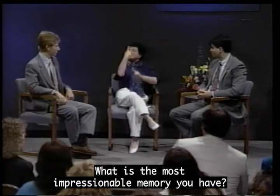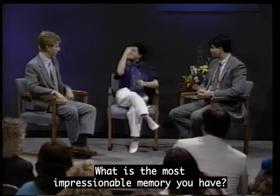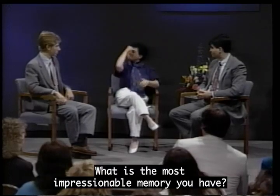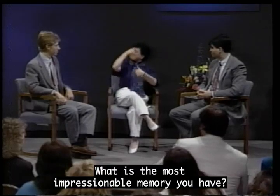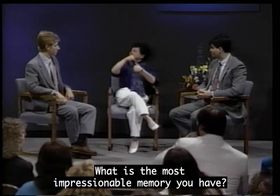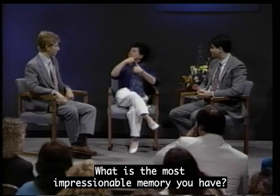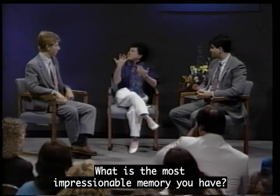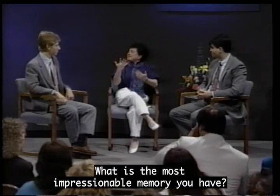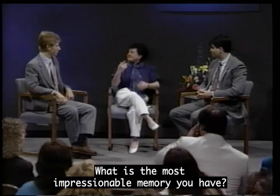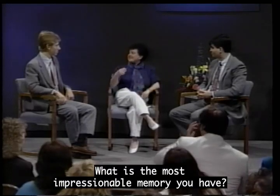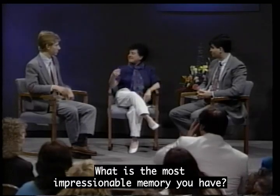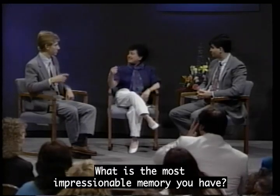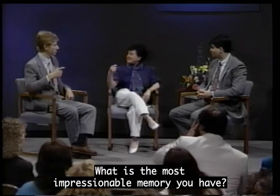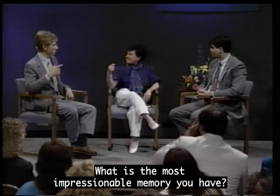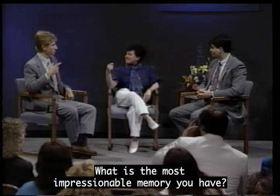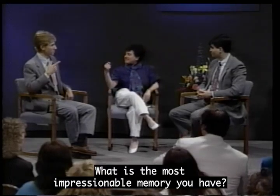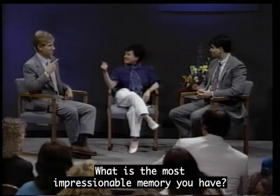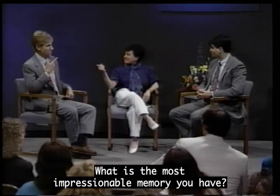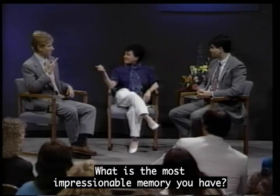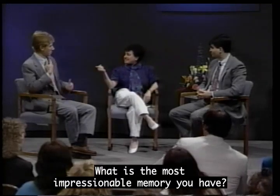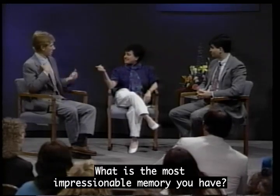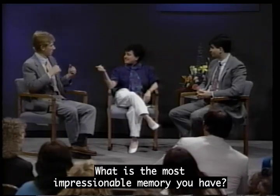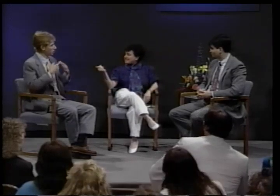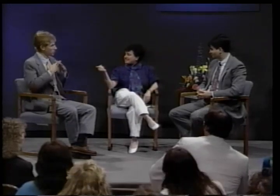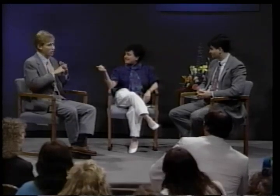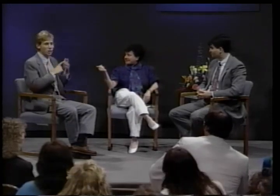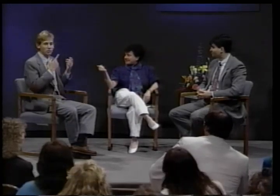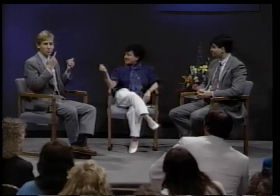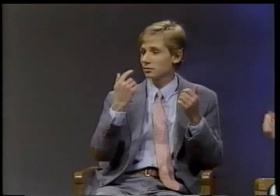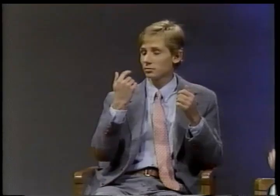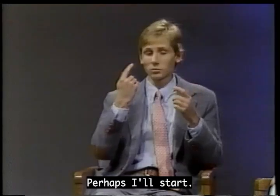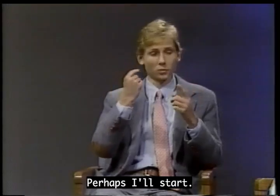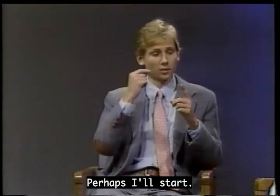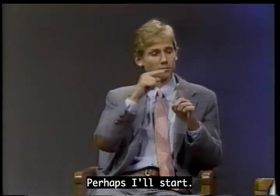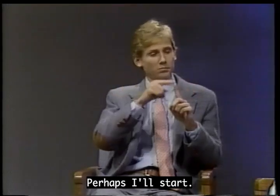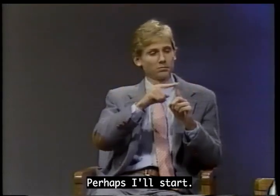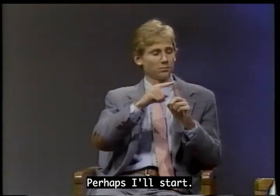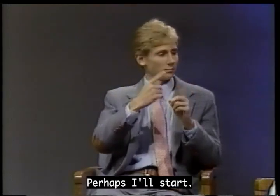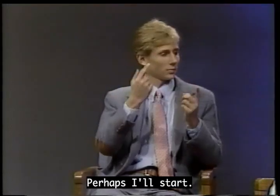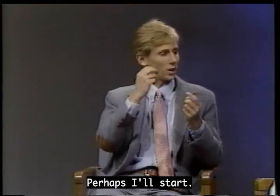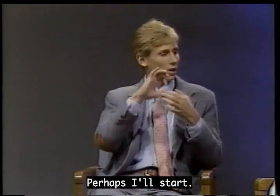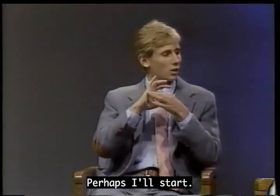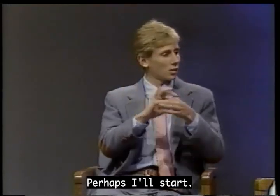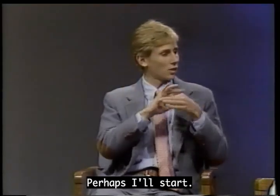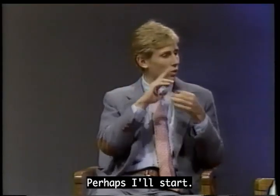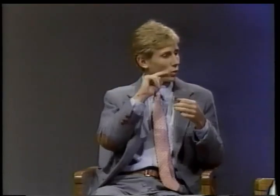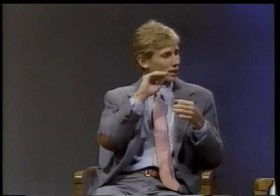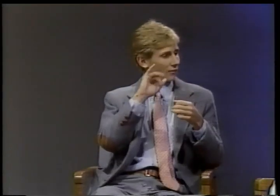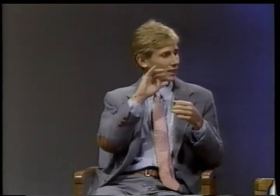What is the most impressionable memory you have? Perhaps I'll start.